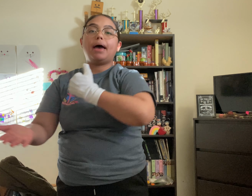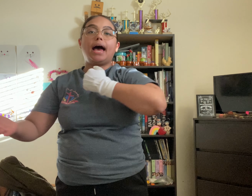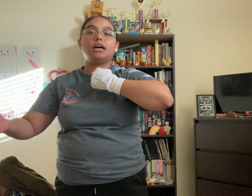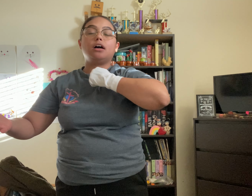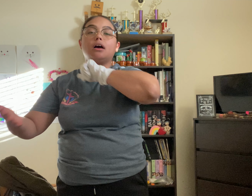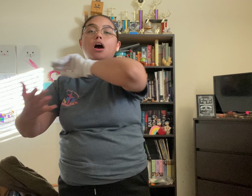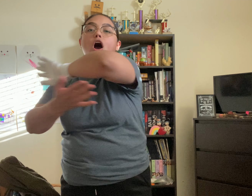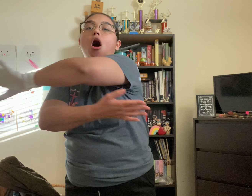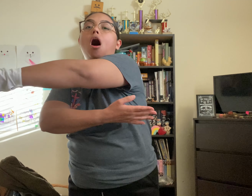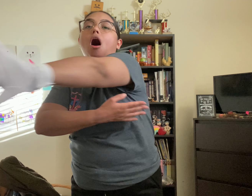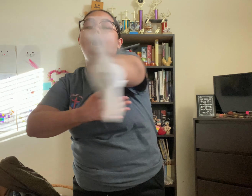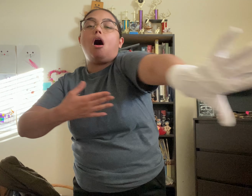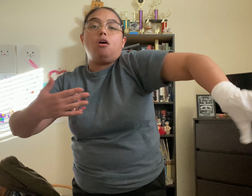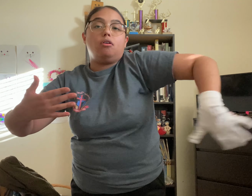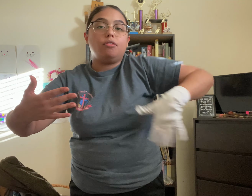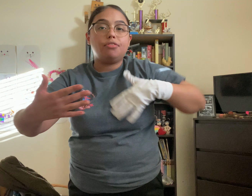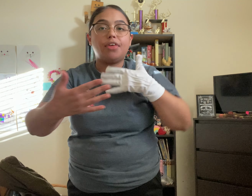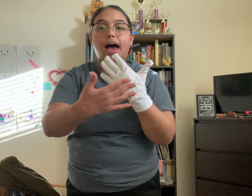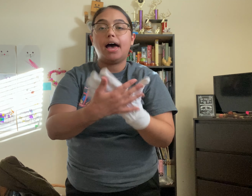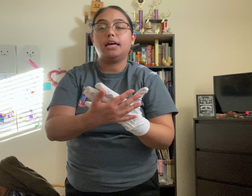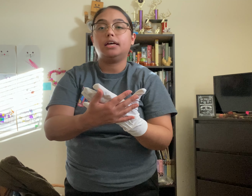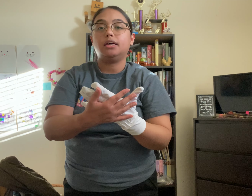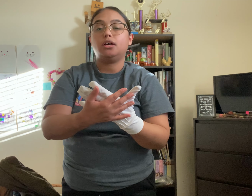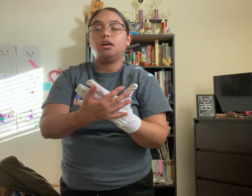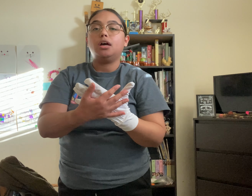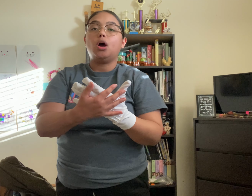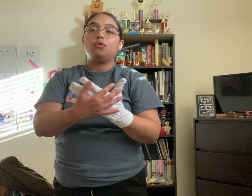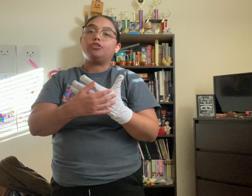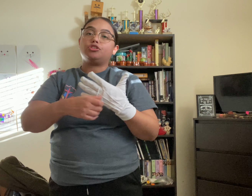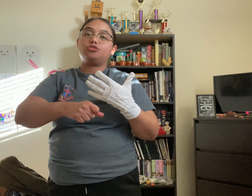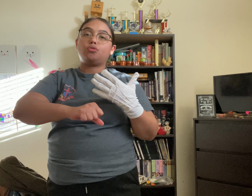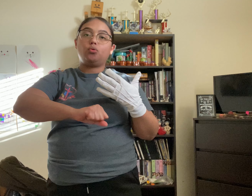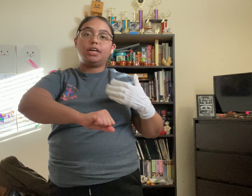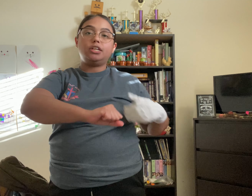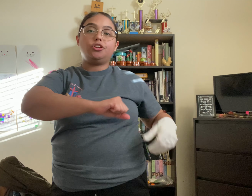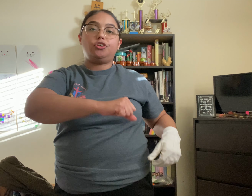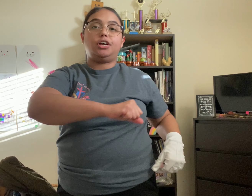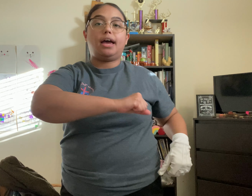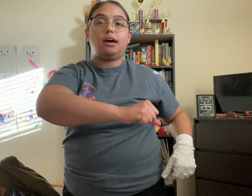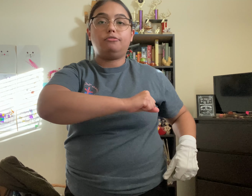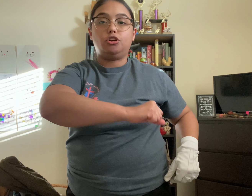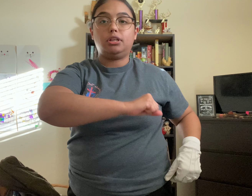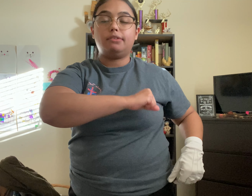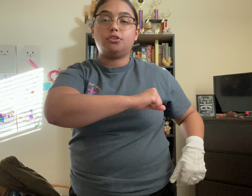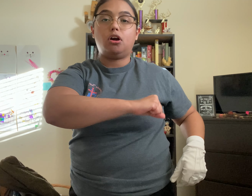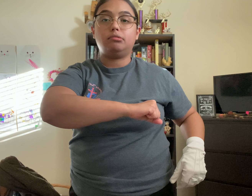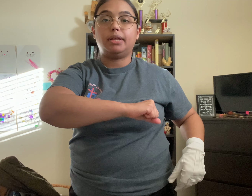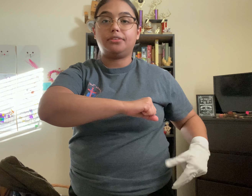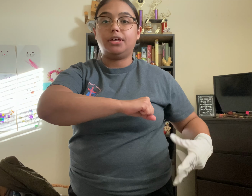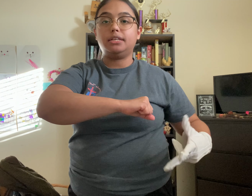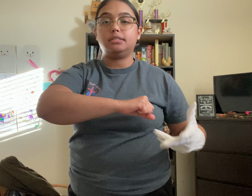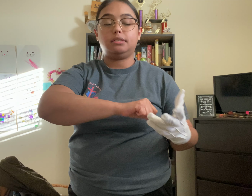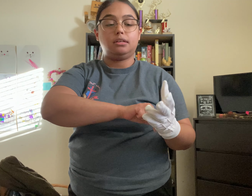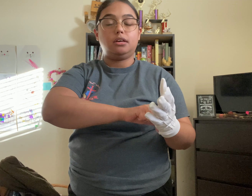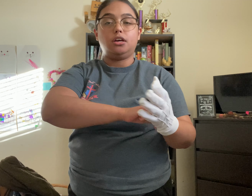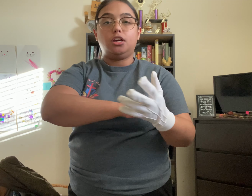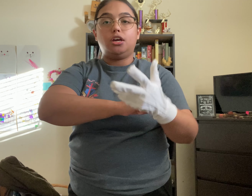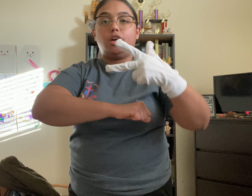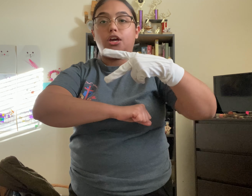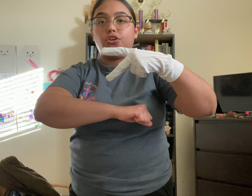back all that. For stolen, you're going to have your left arm like this. In your